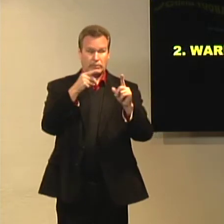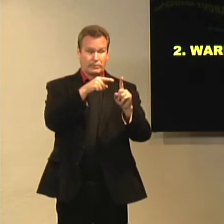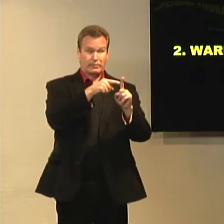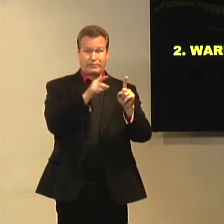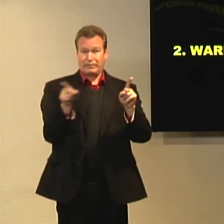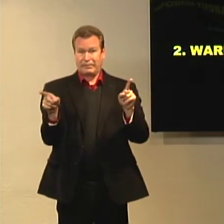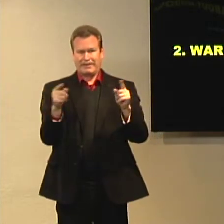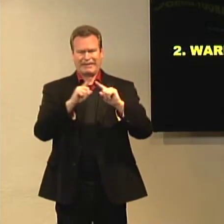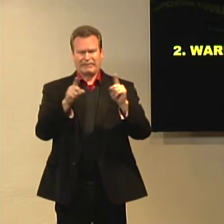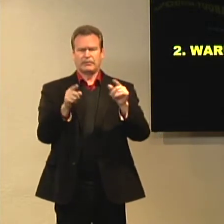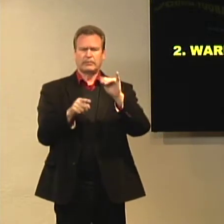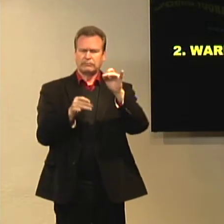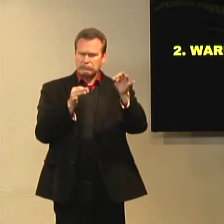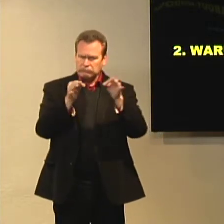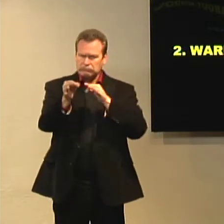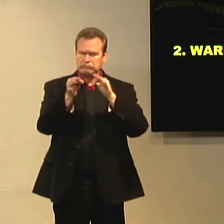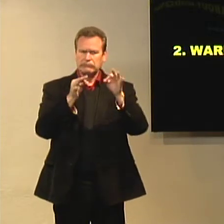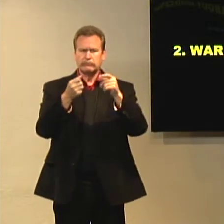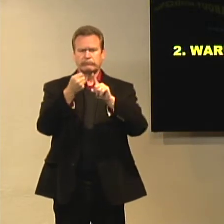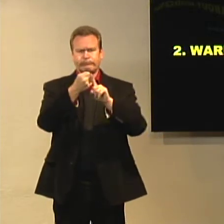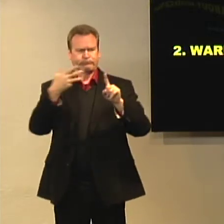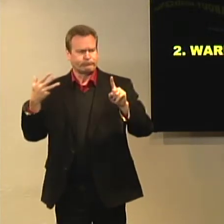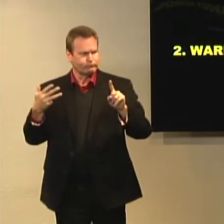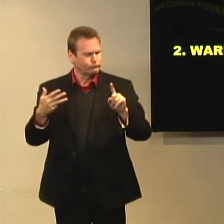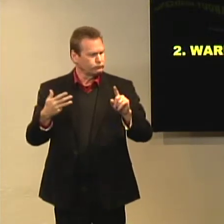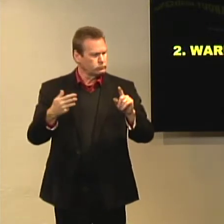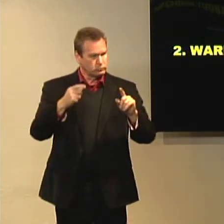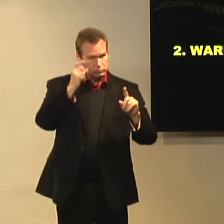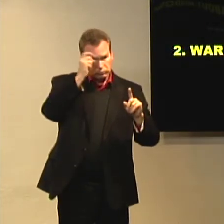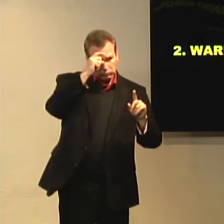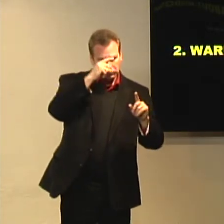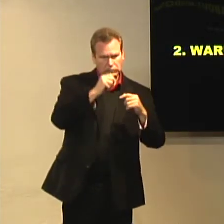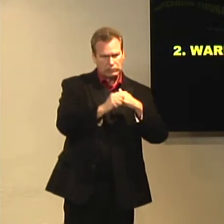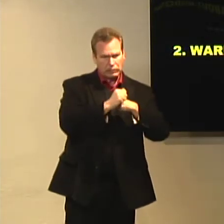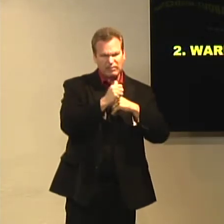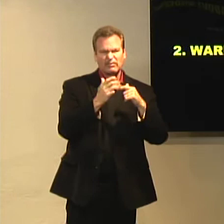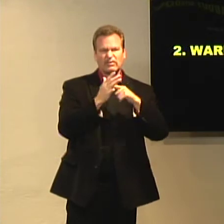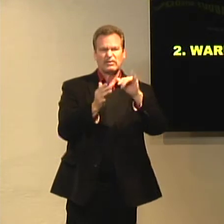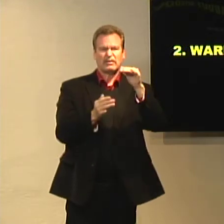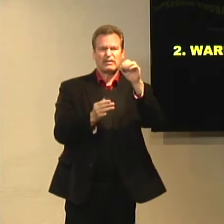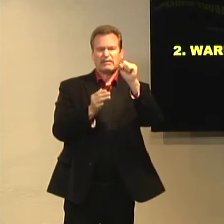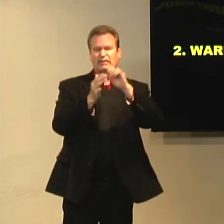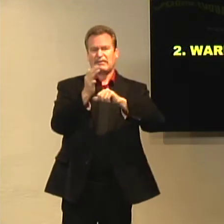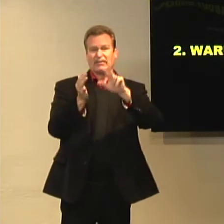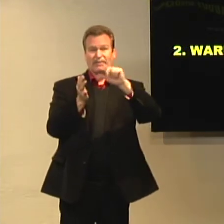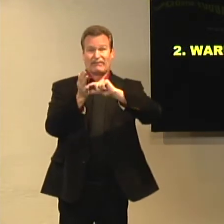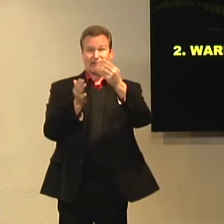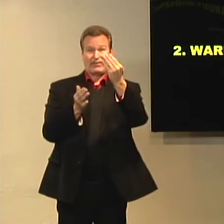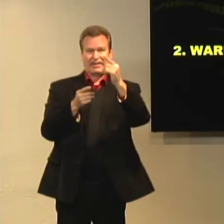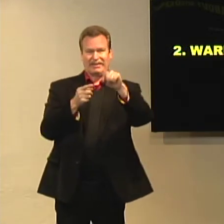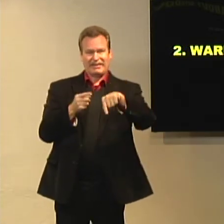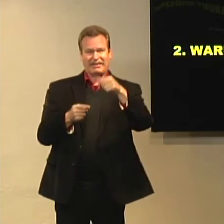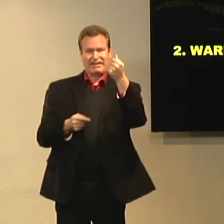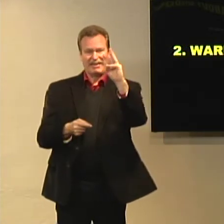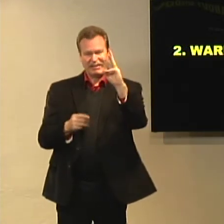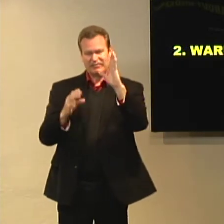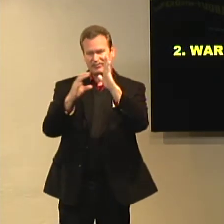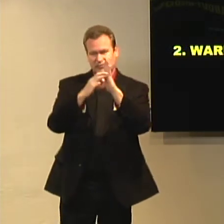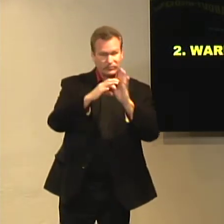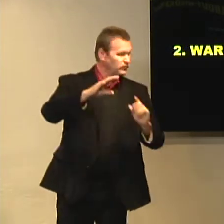wisdom. So James is going to go ahead and expand on the dangers